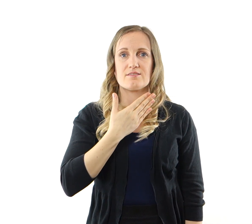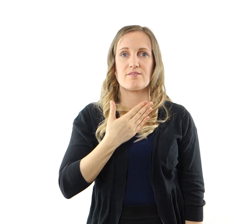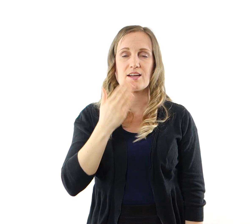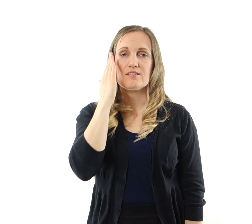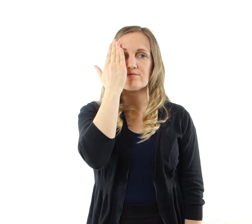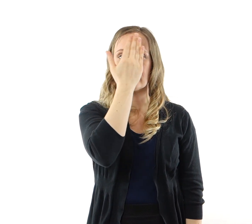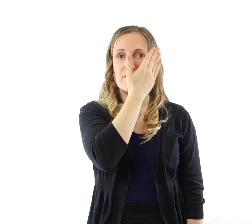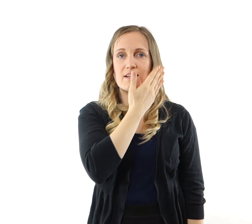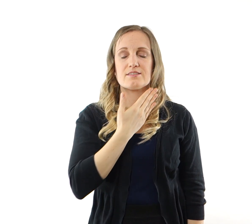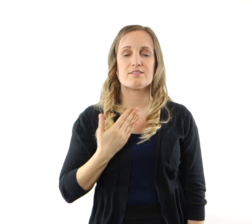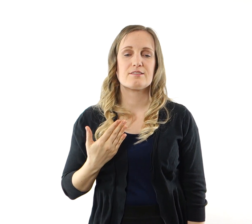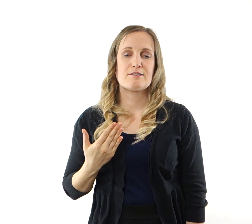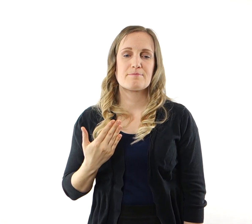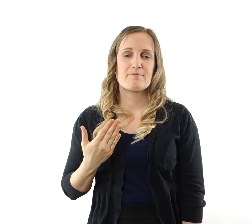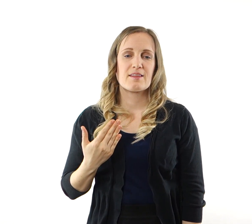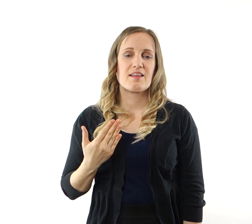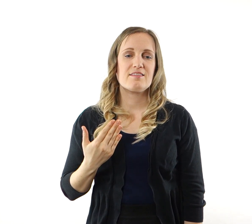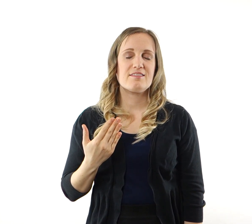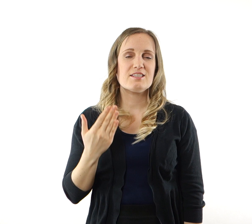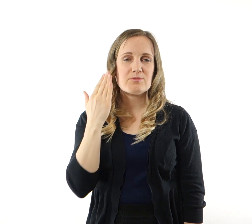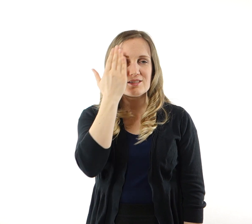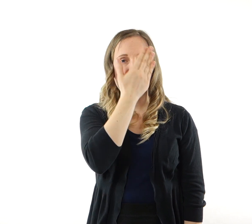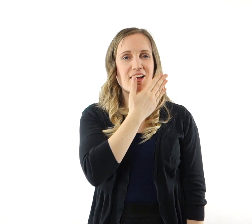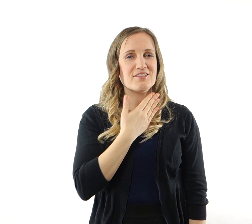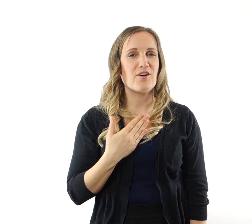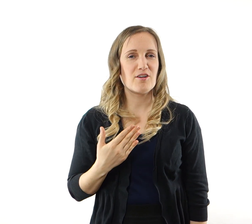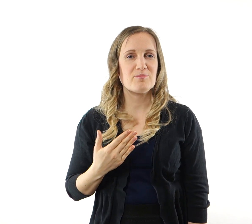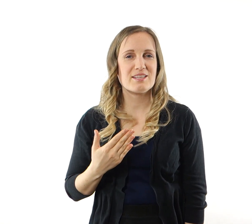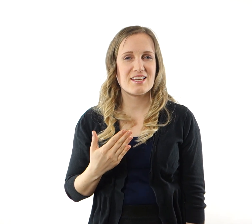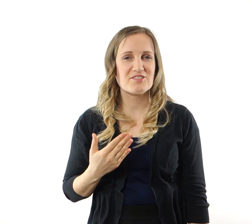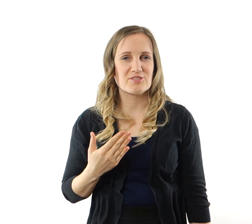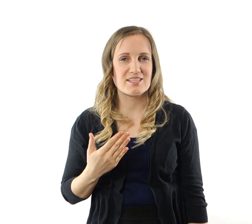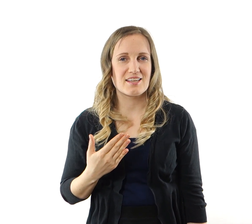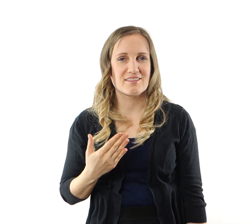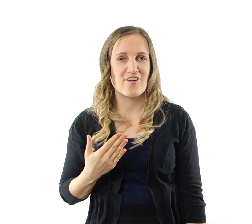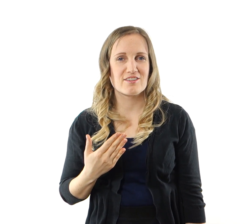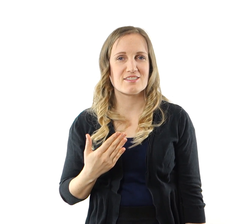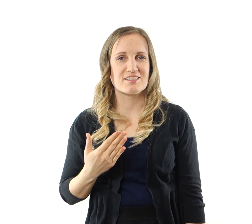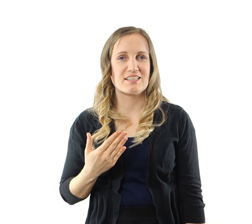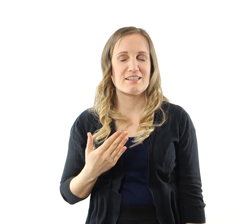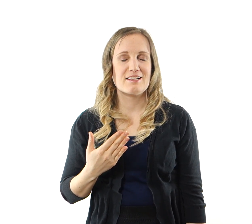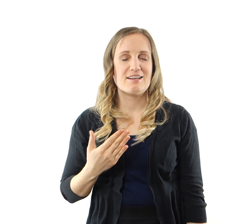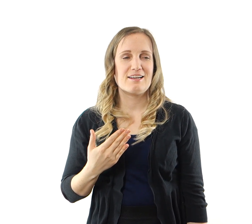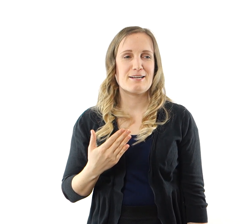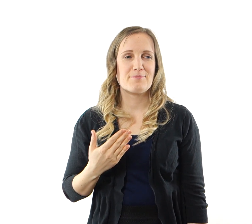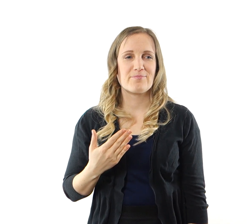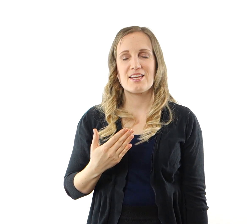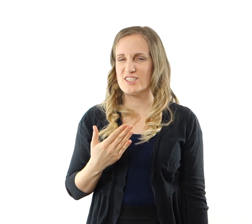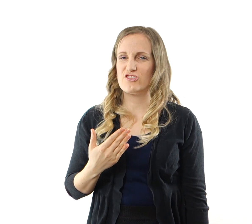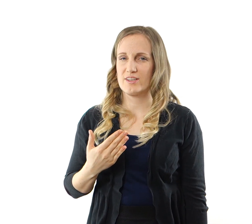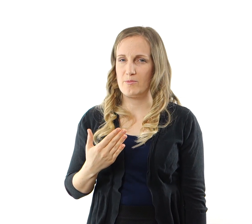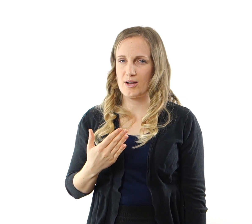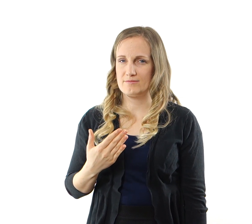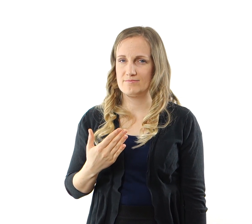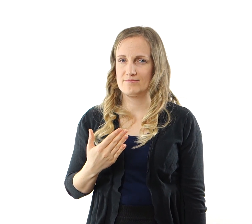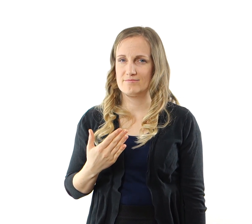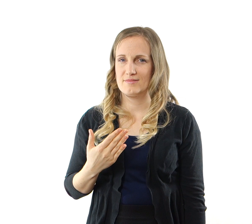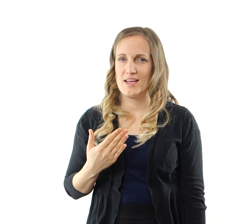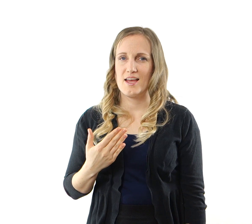right? Face. This one's kind of hard when the kids are singing, honestly. It's a tricky one.